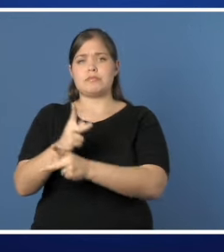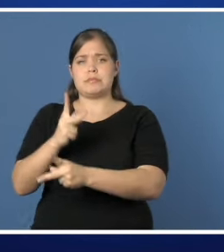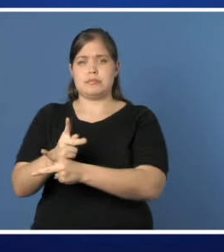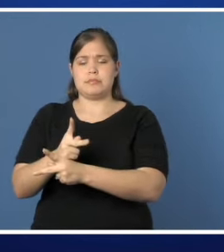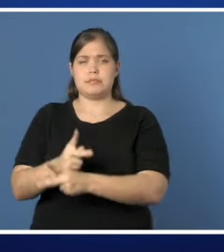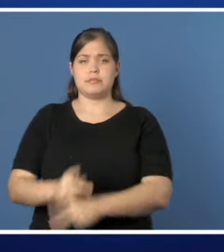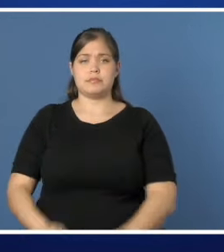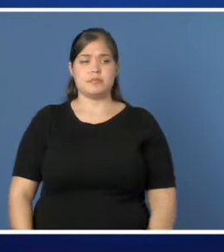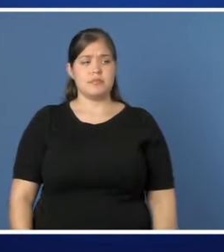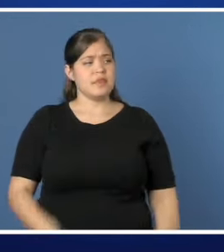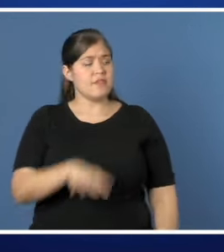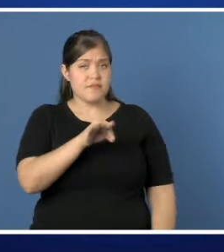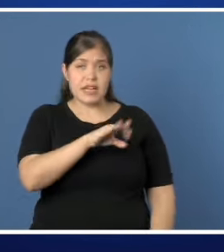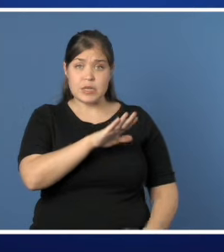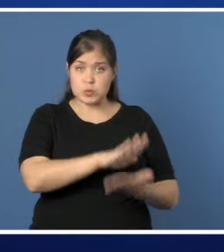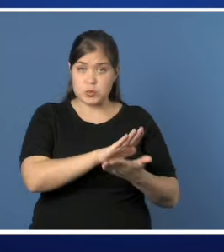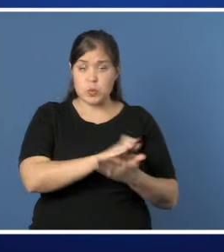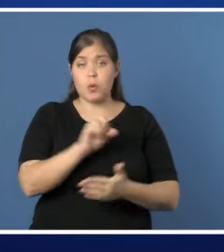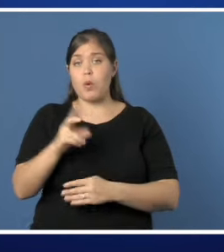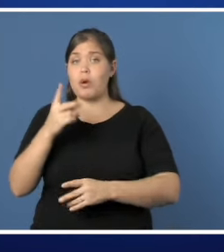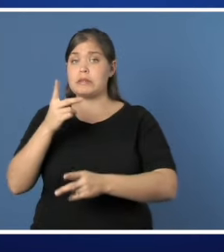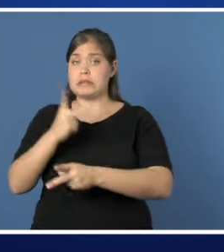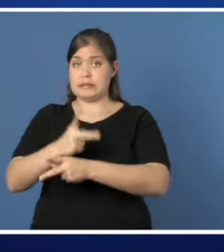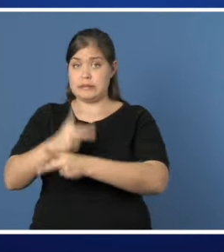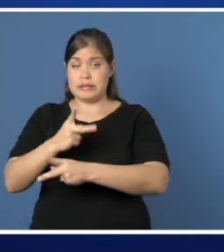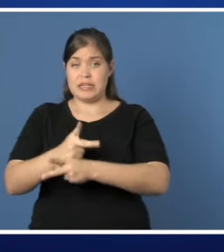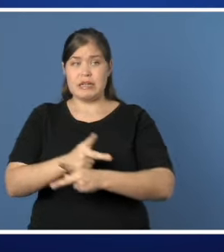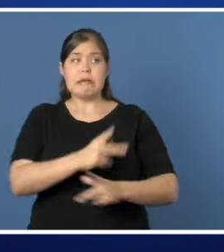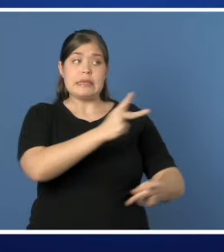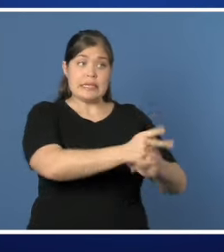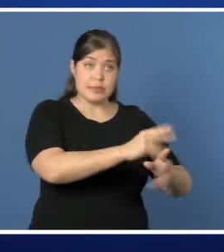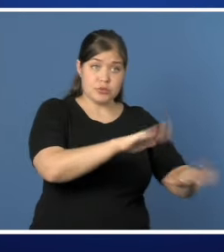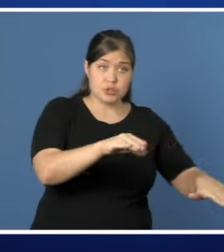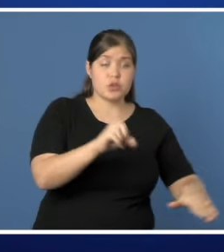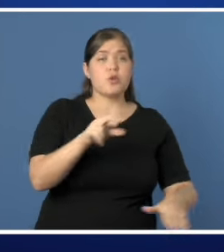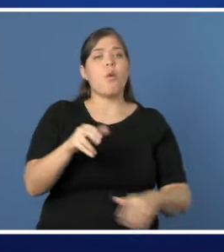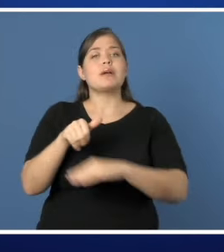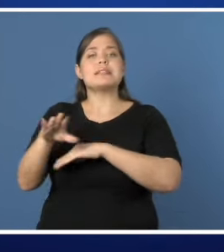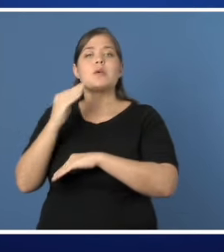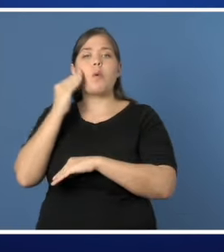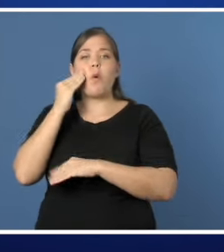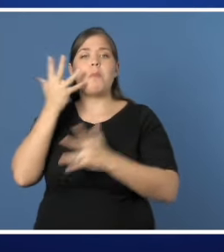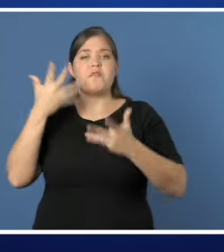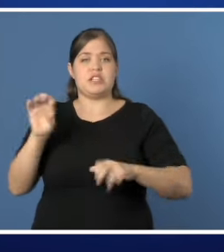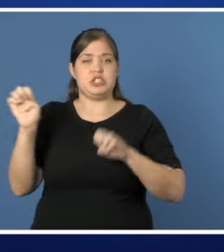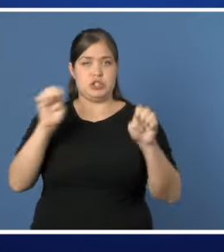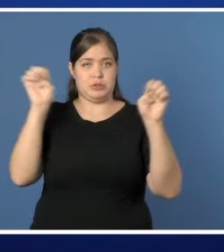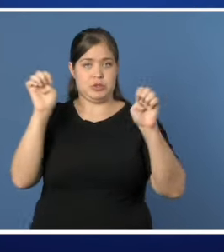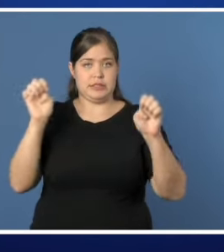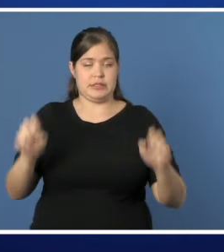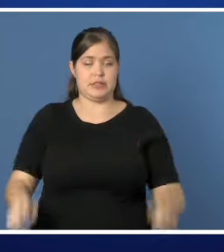Find out if the school or daycare will keep your kids or send them home in an emergency